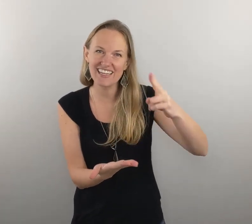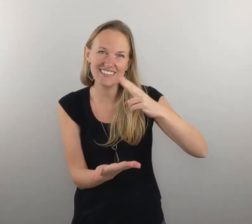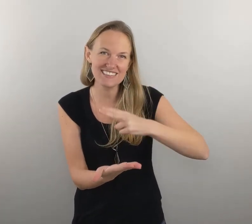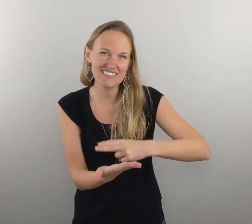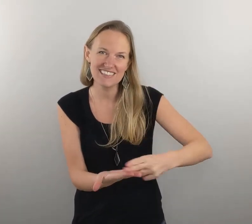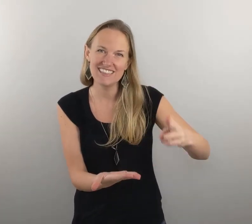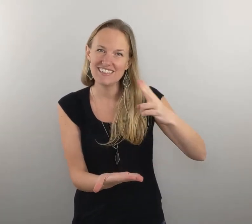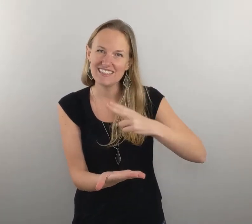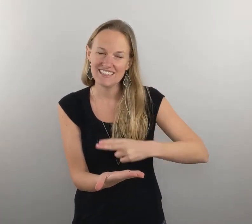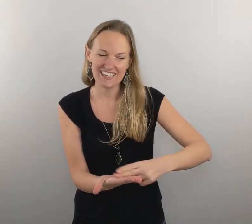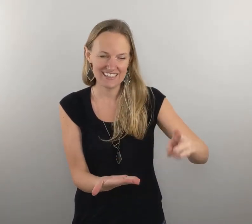hand. Okay.